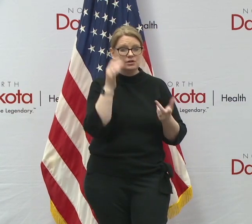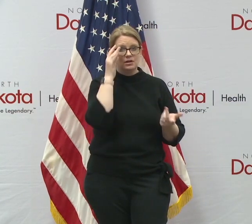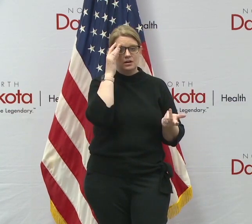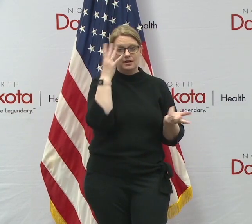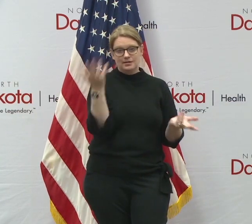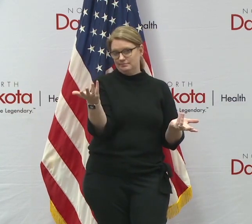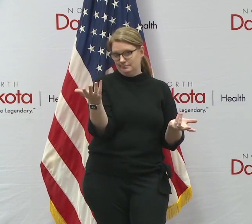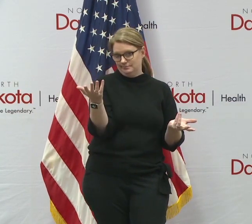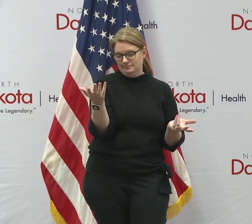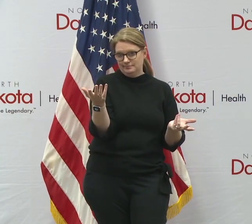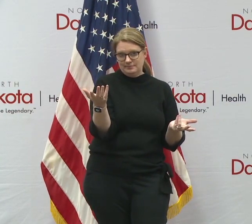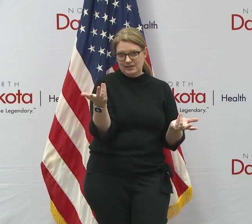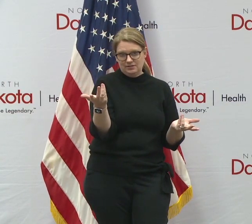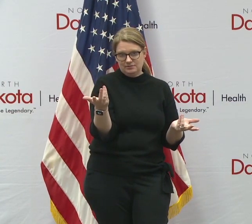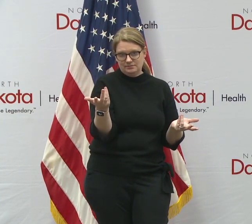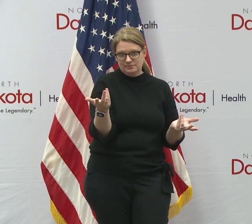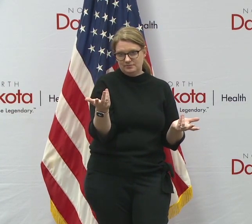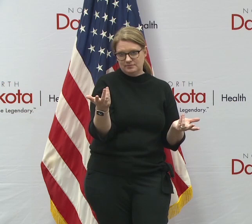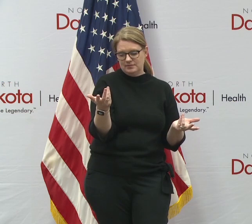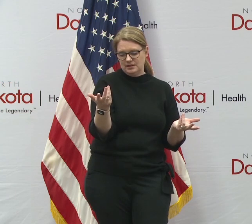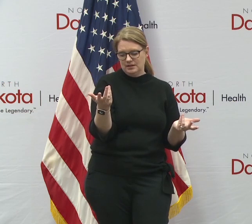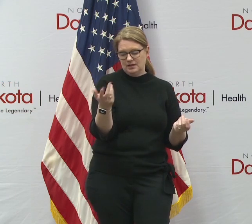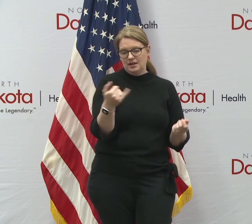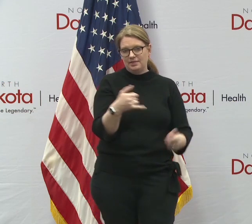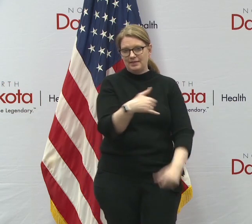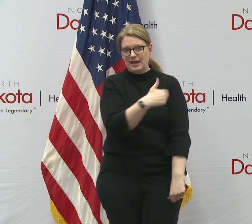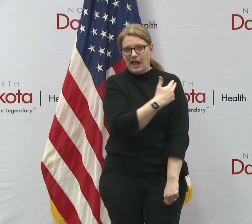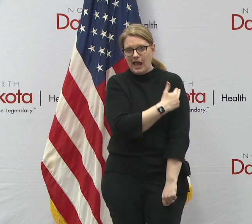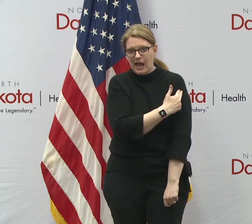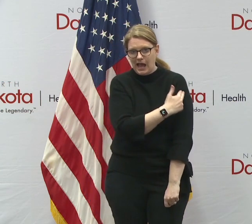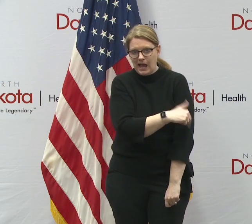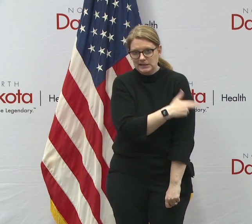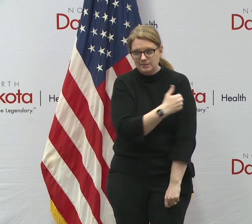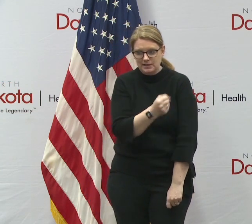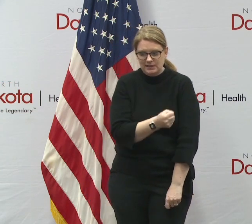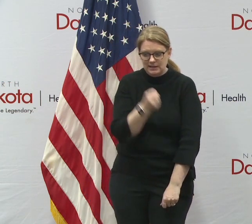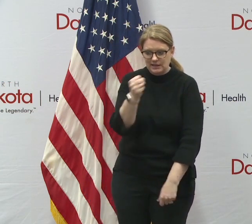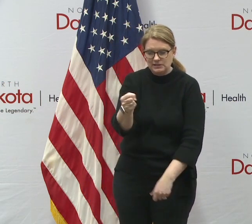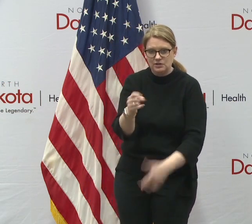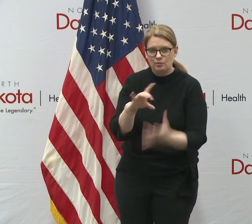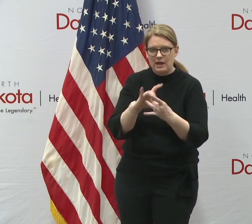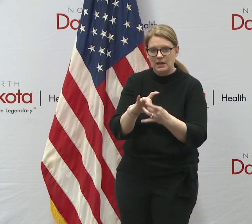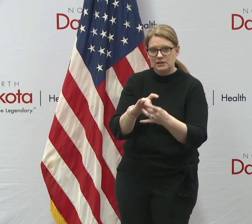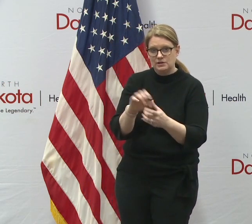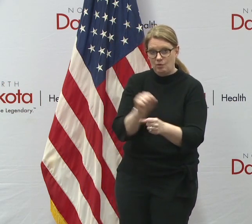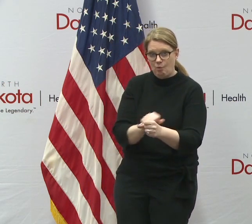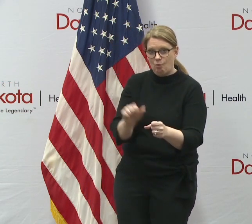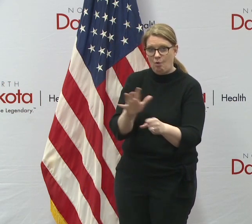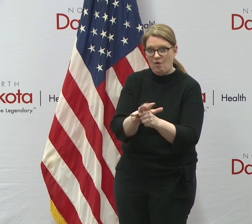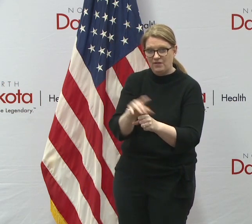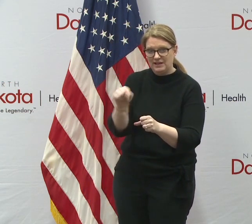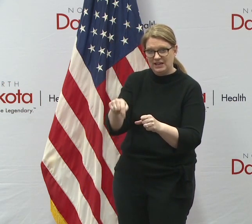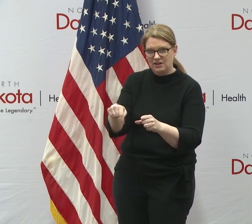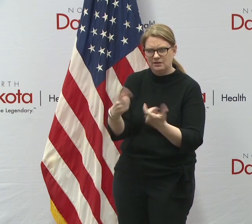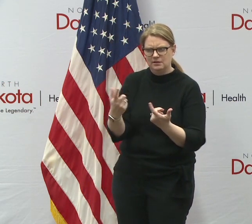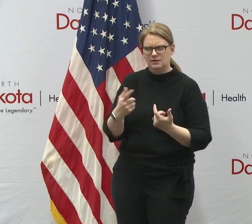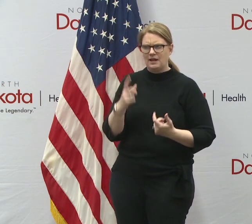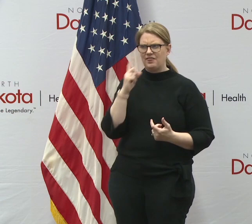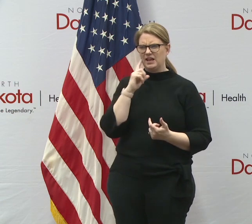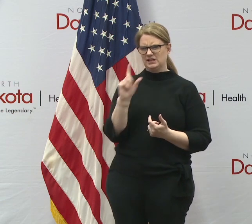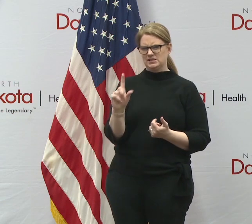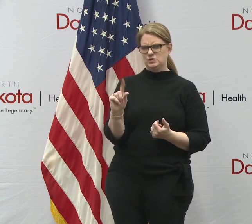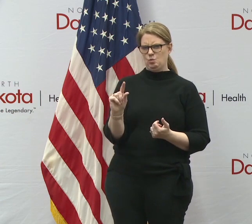mean, we're still, the hospitalizations related to COVID in the state of North Dakota are I think in the